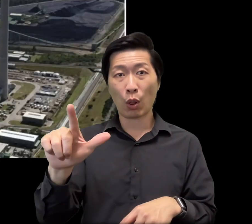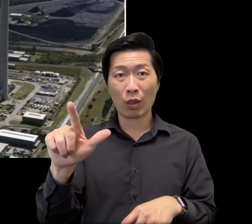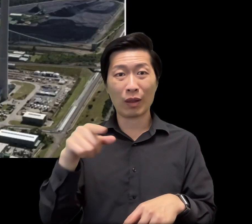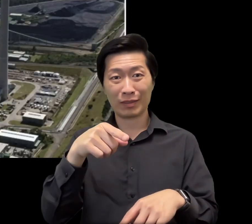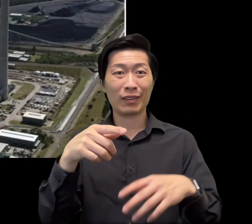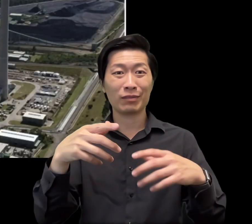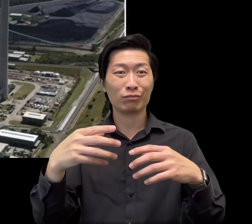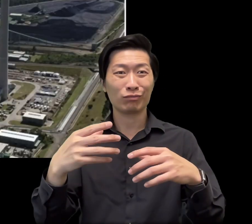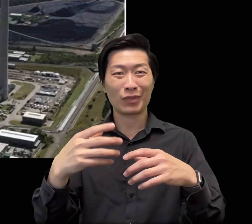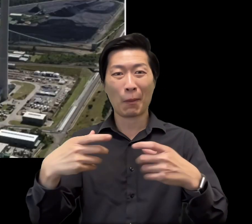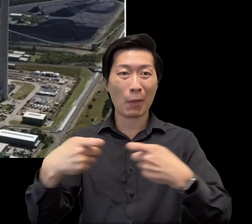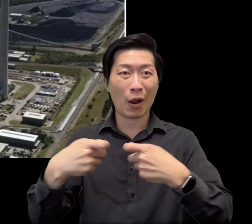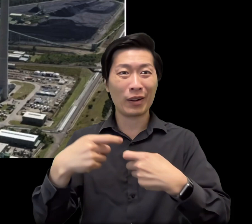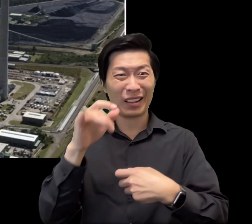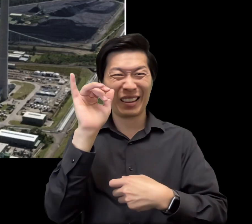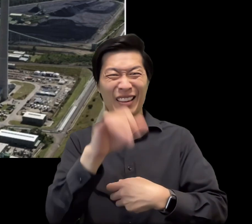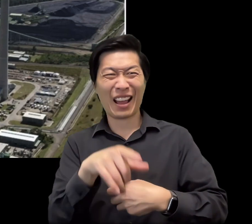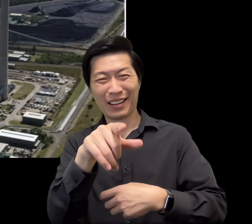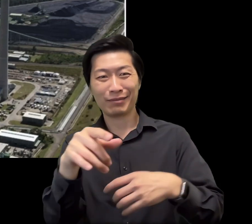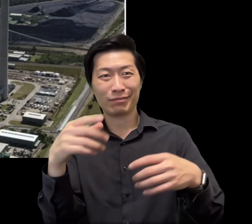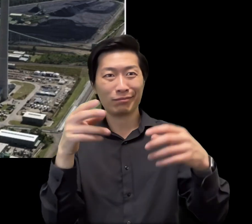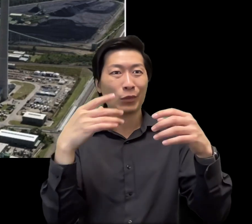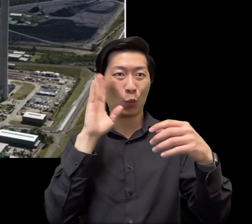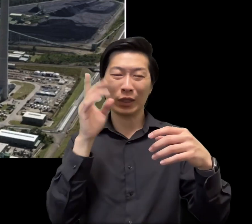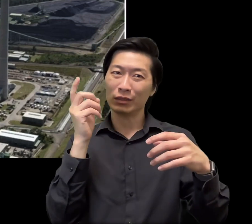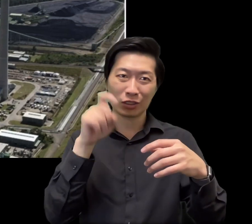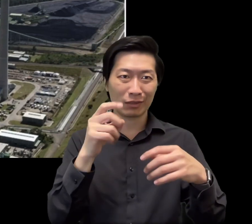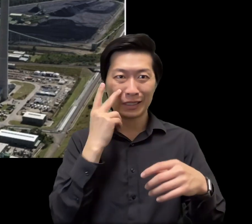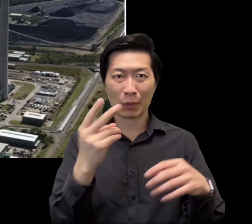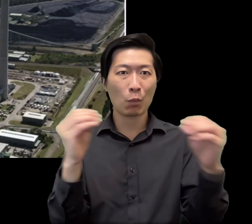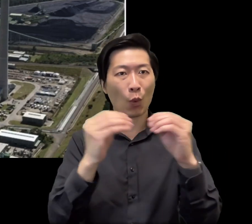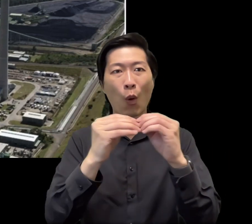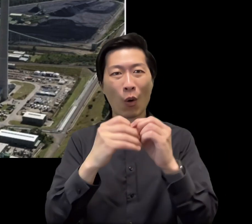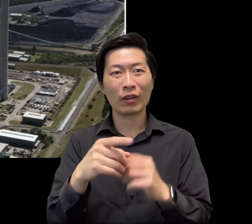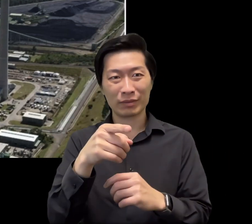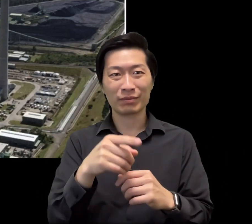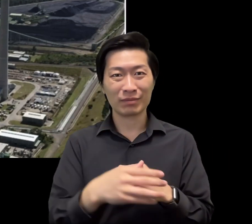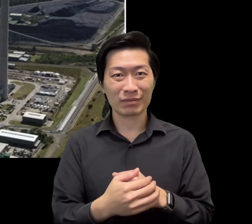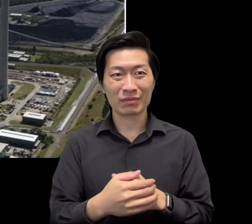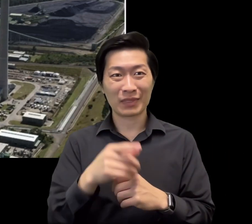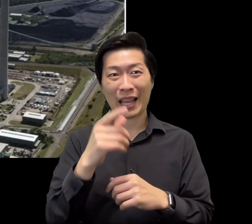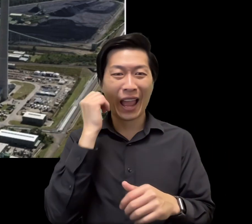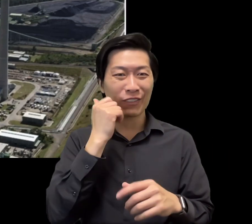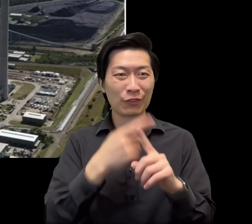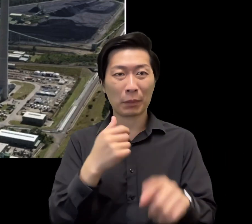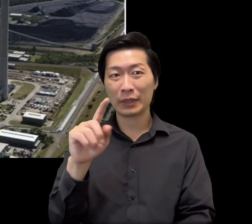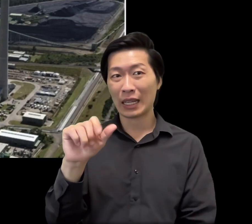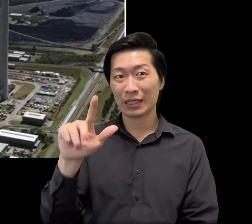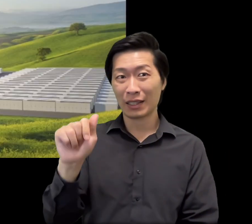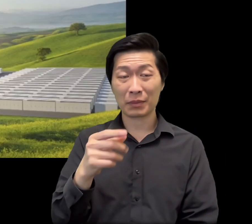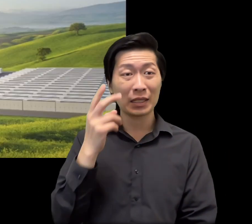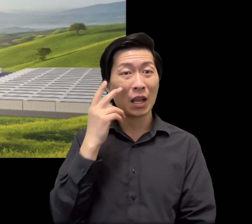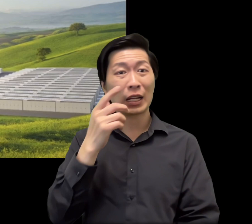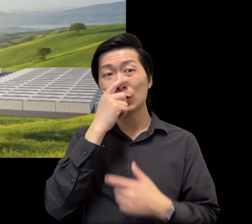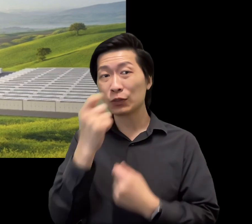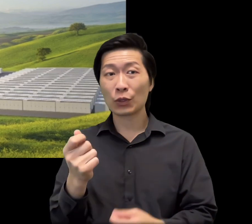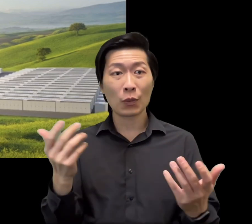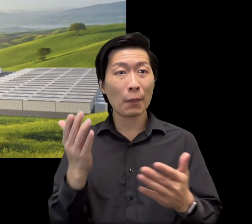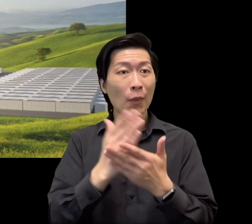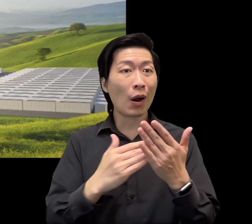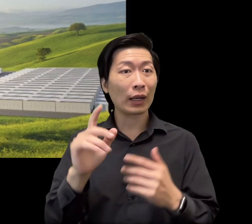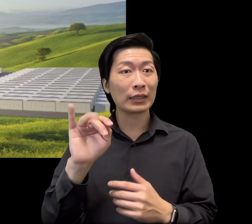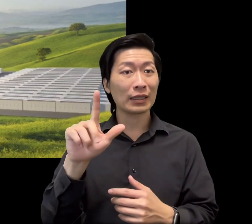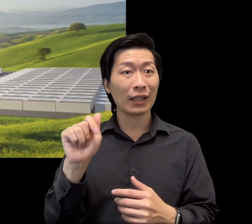plant, I just love this. This is the type of headline that we need to start seeing, like, that we're going to start seeing every day from Tesla. But the most